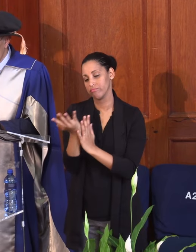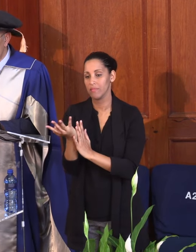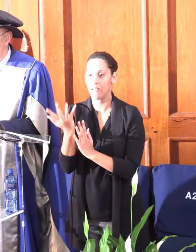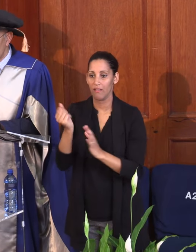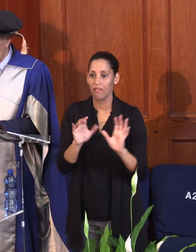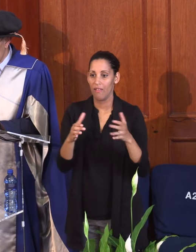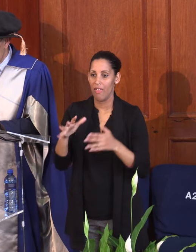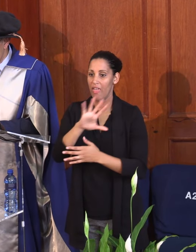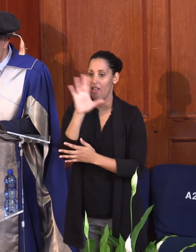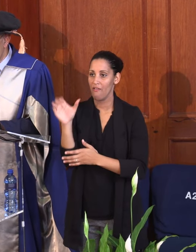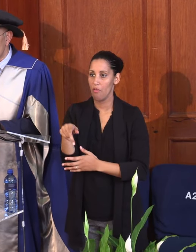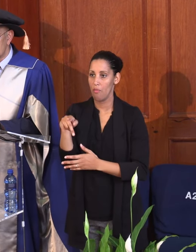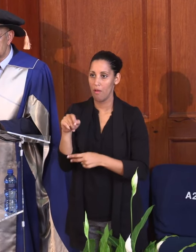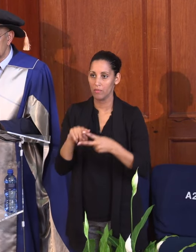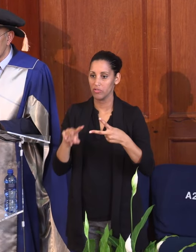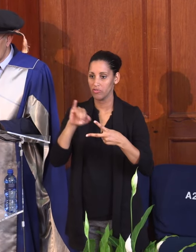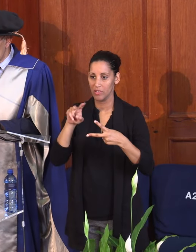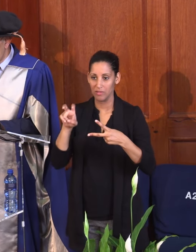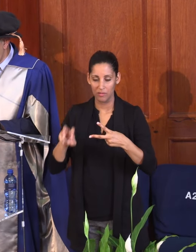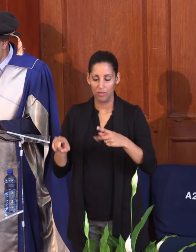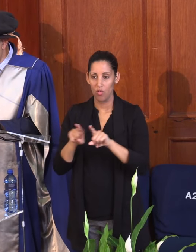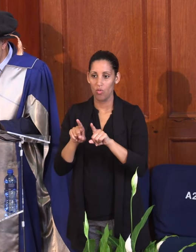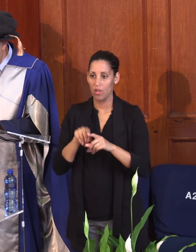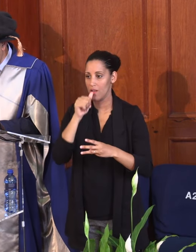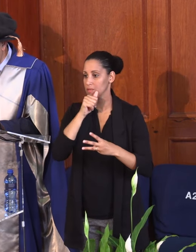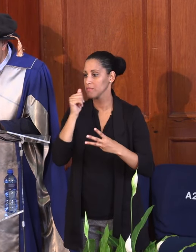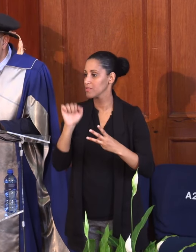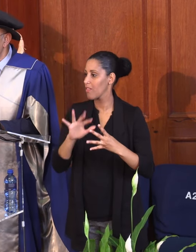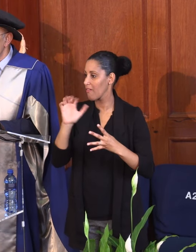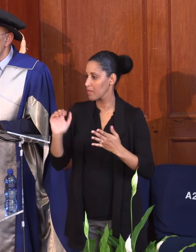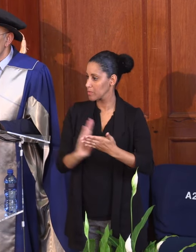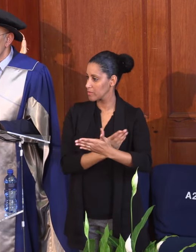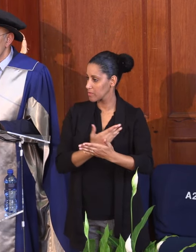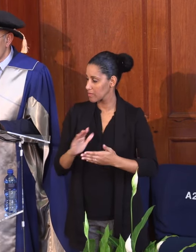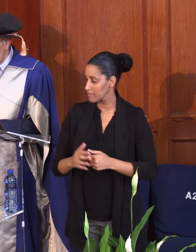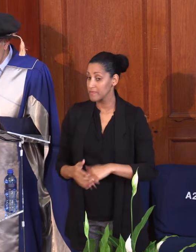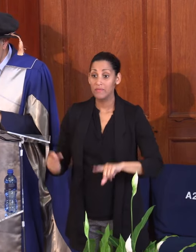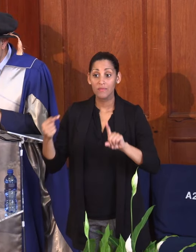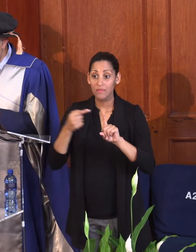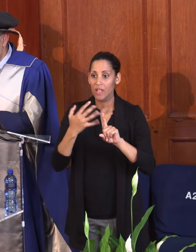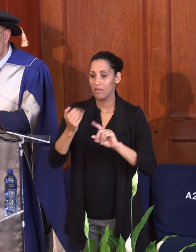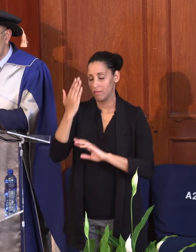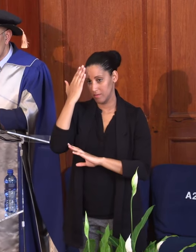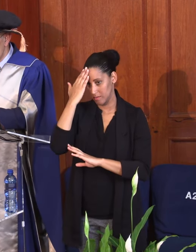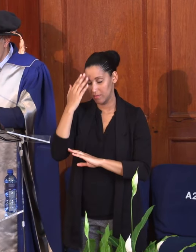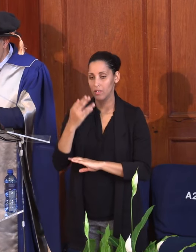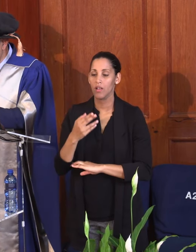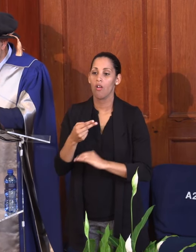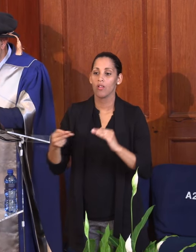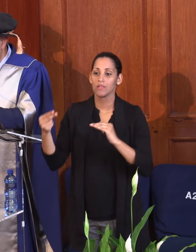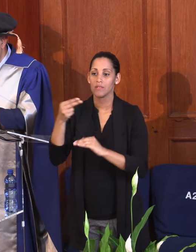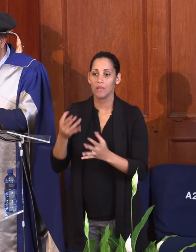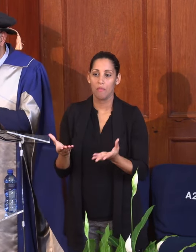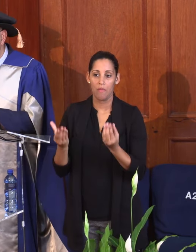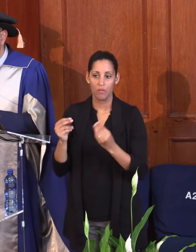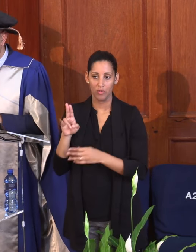Afropop, Afrojazz, gospel, and South African music. She is a graduate of UCT and holds an honors